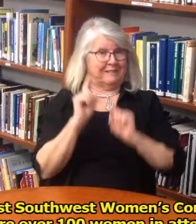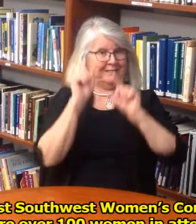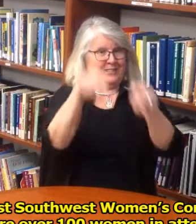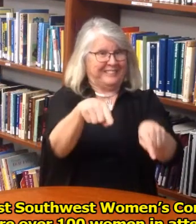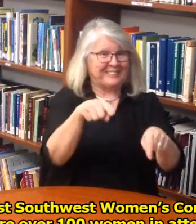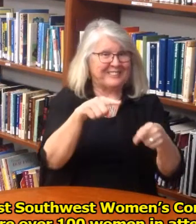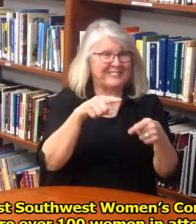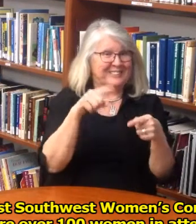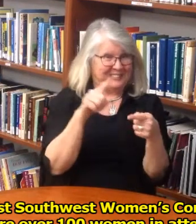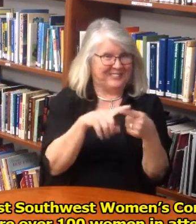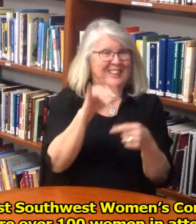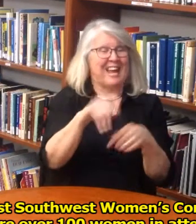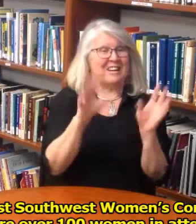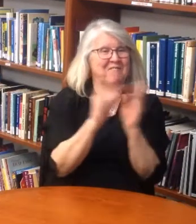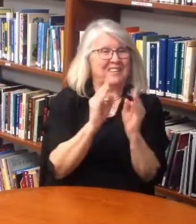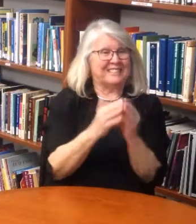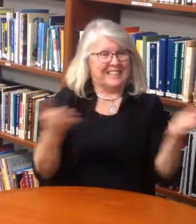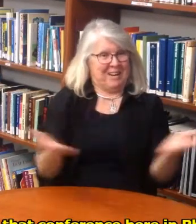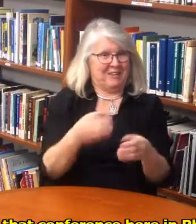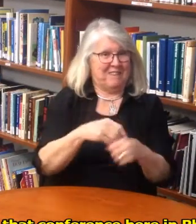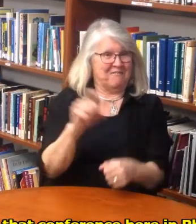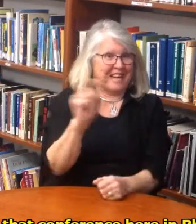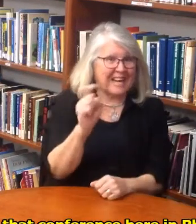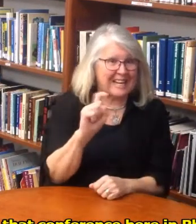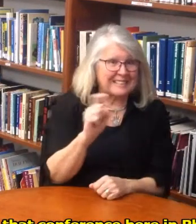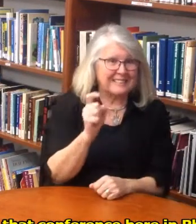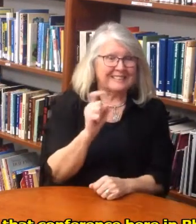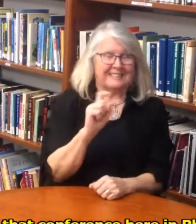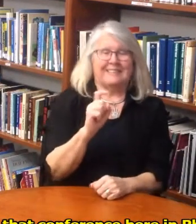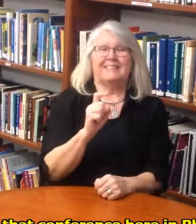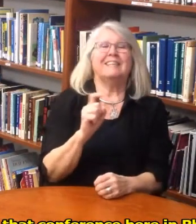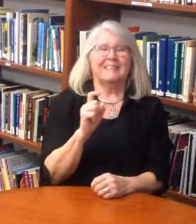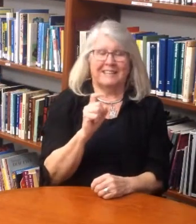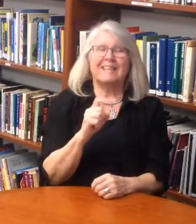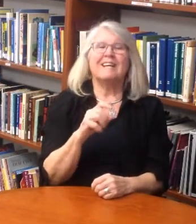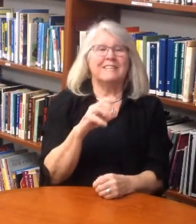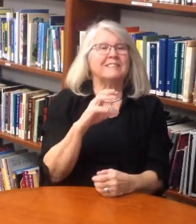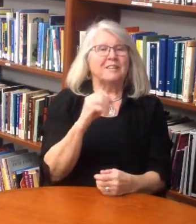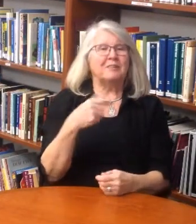over 100 women in attendance at that conference here in Phoenix.